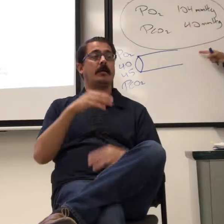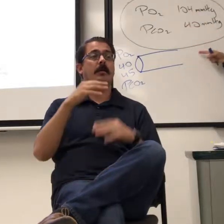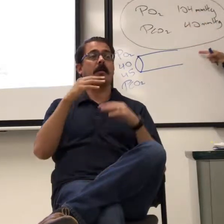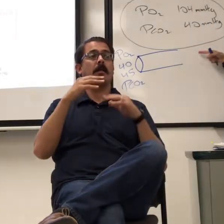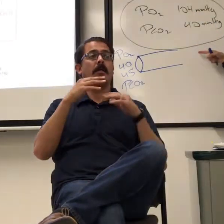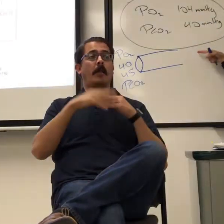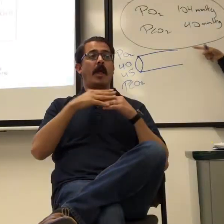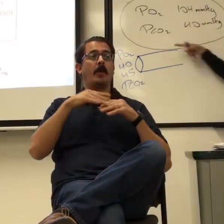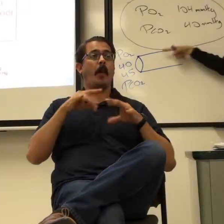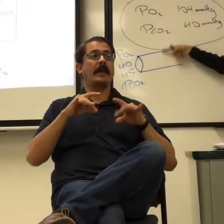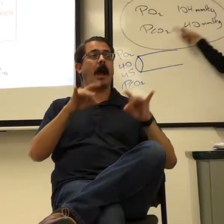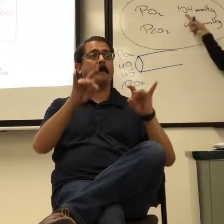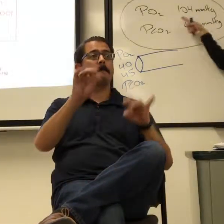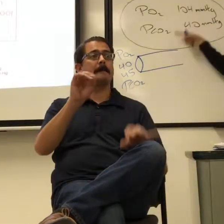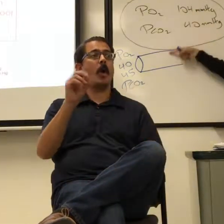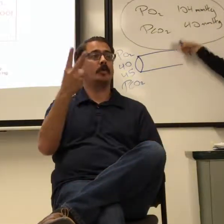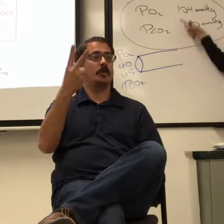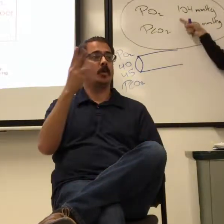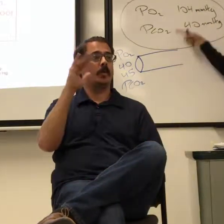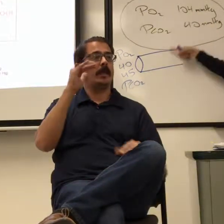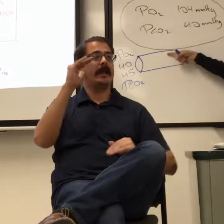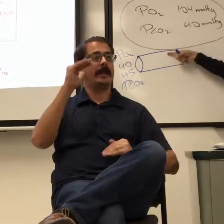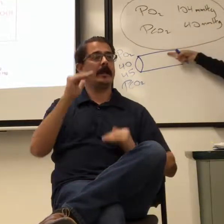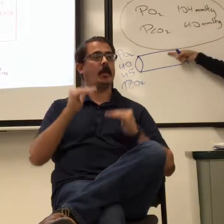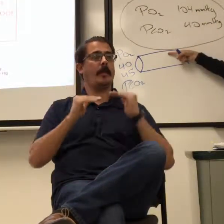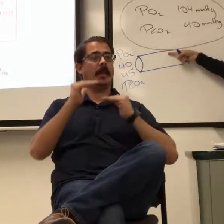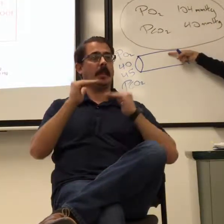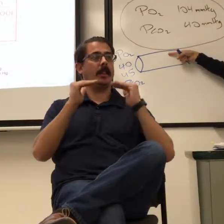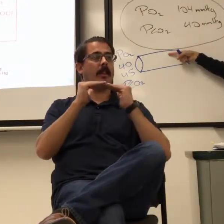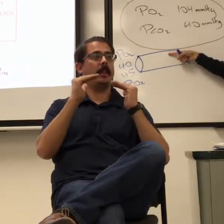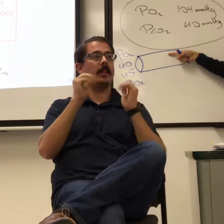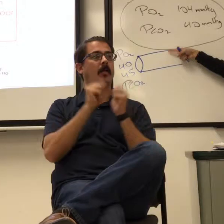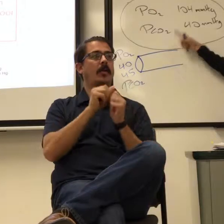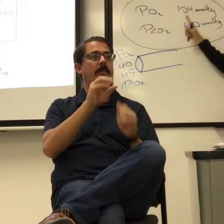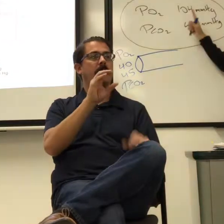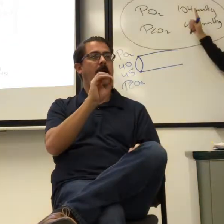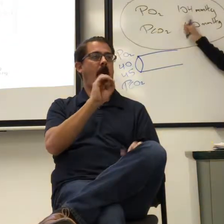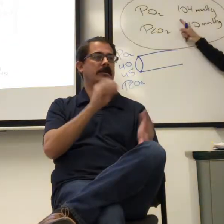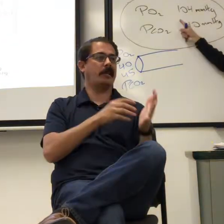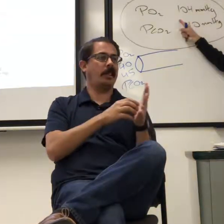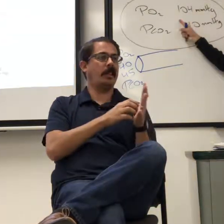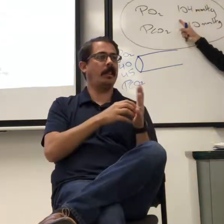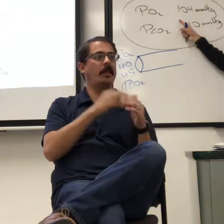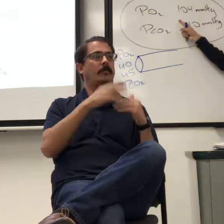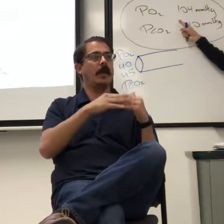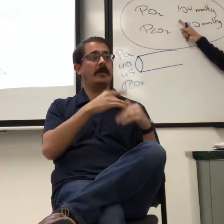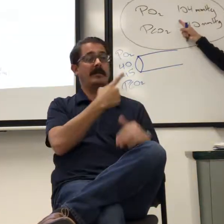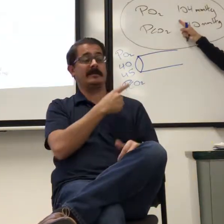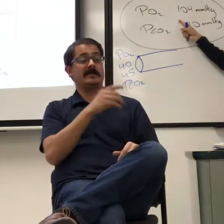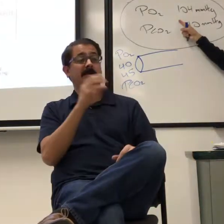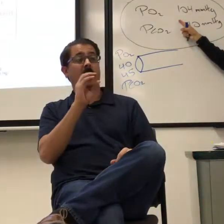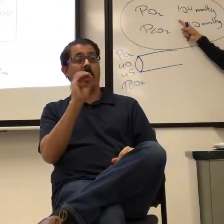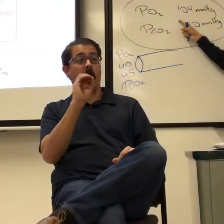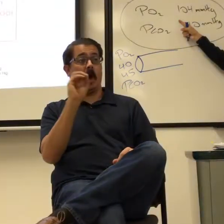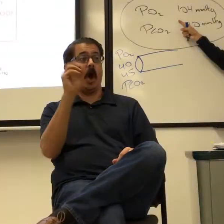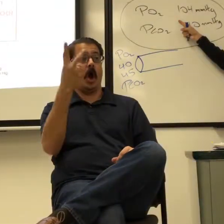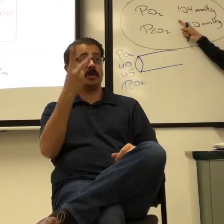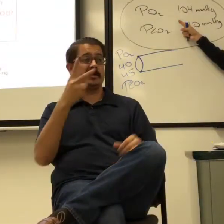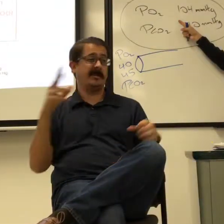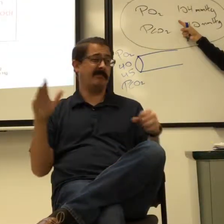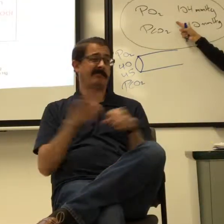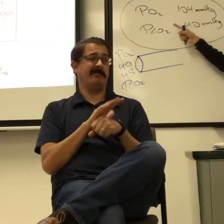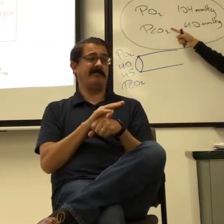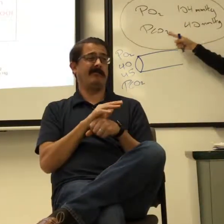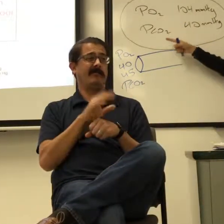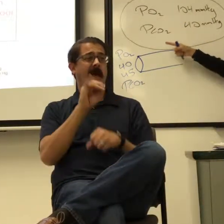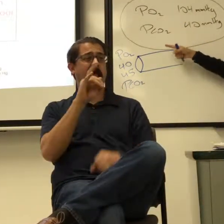O2. It's going to equilibrate with this oxygen poor blood. This is oxygen rich, the alveolar spaces,